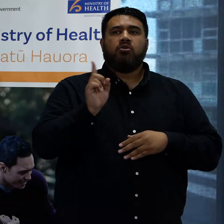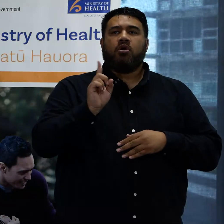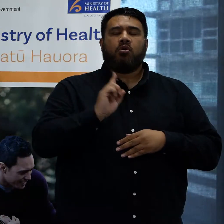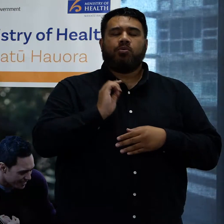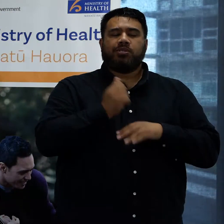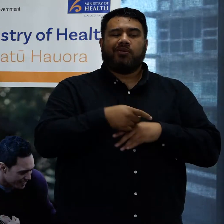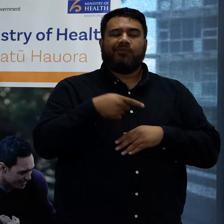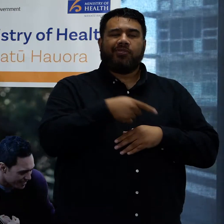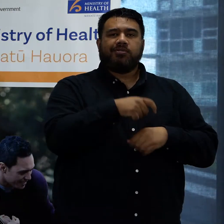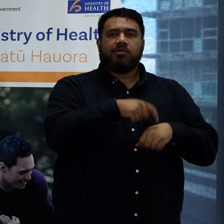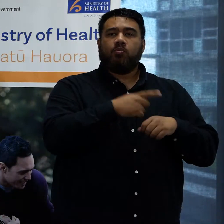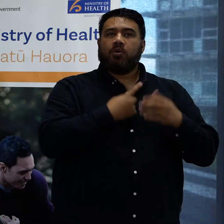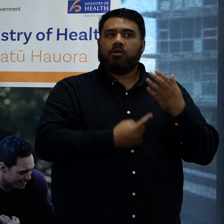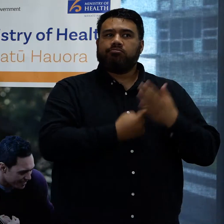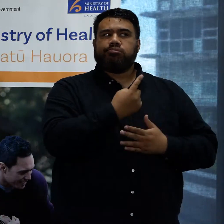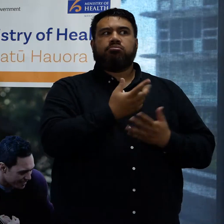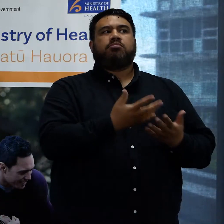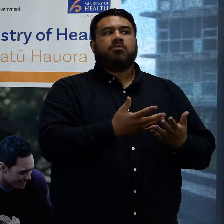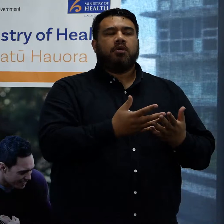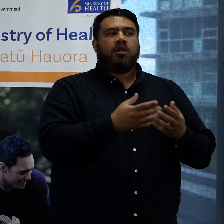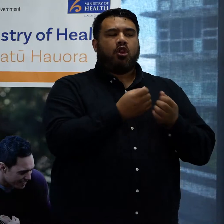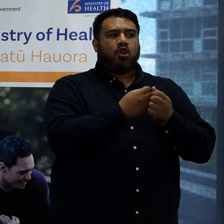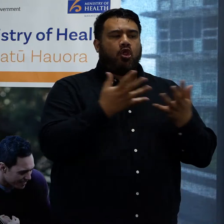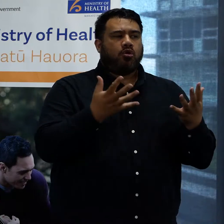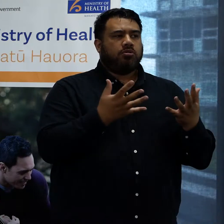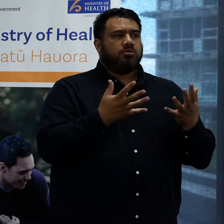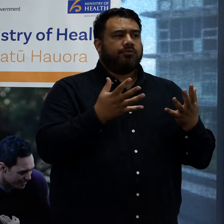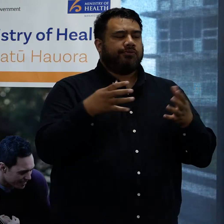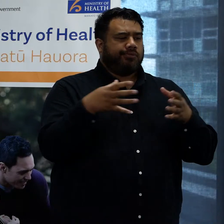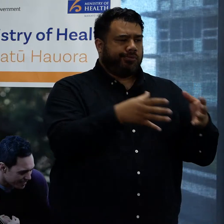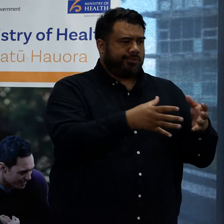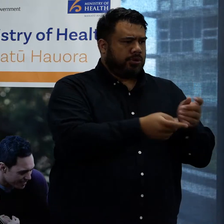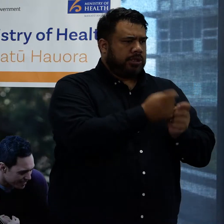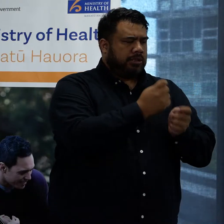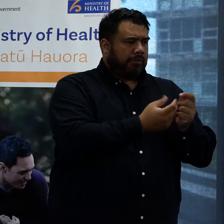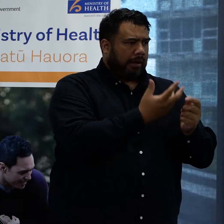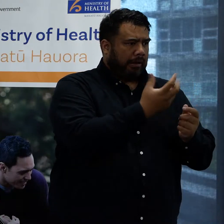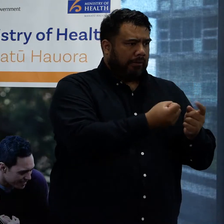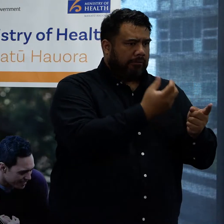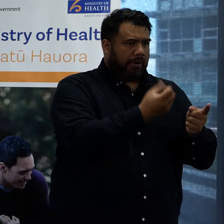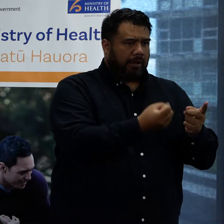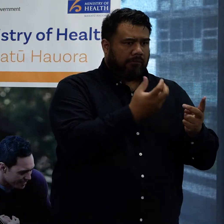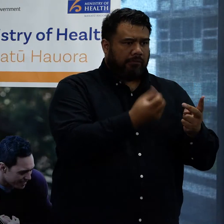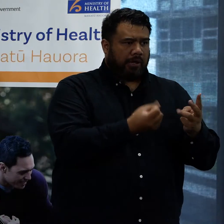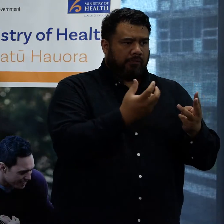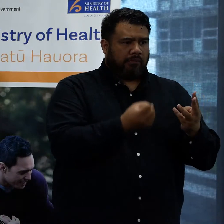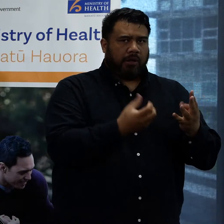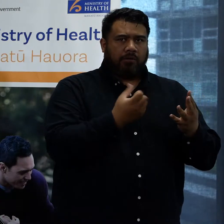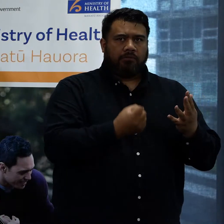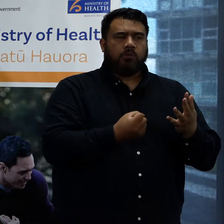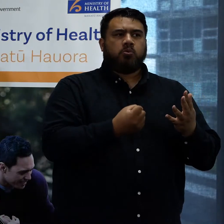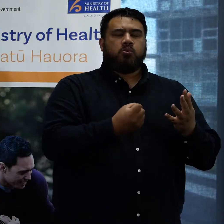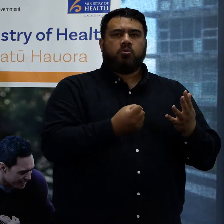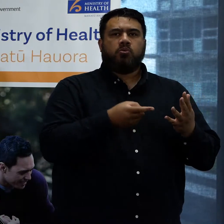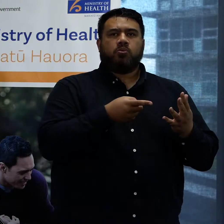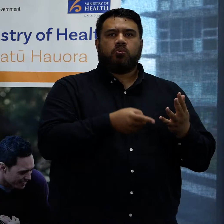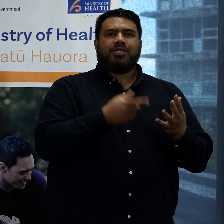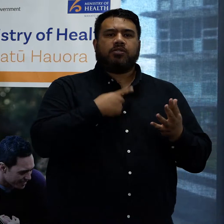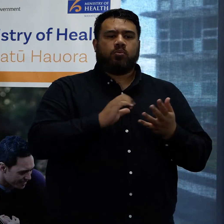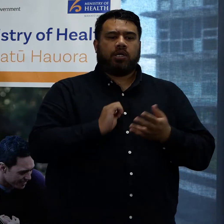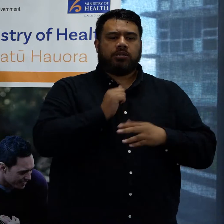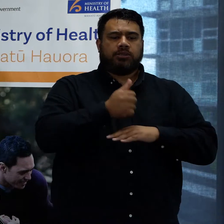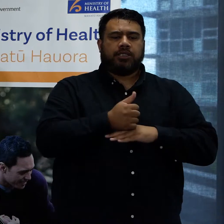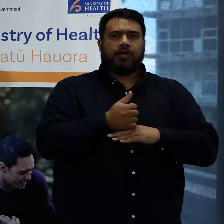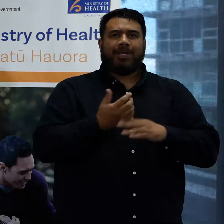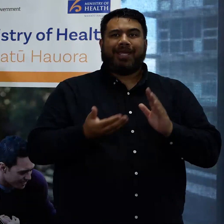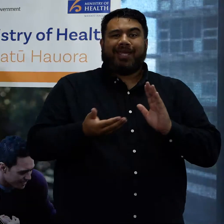situation where we got quite a large number of tests in that first day 3 testing, and we've got that situation